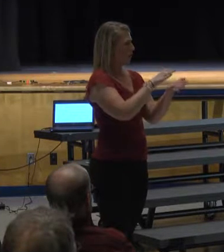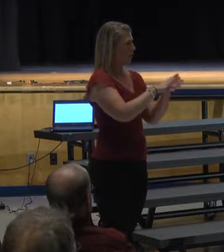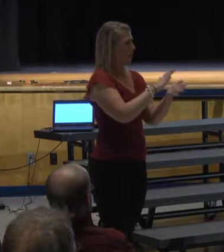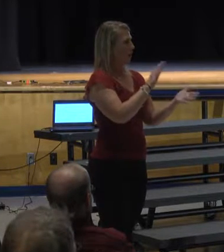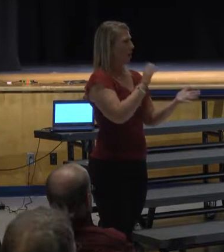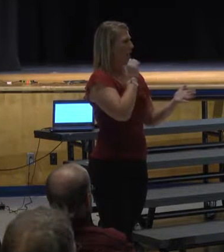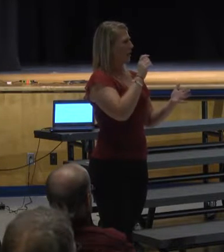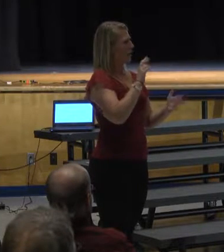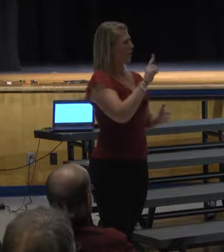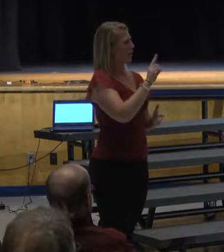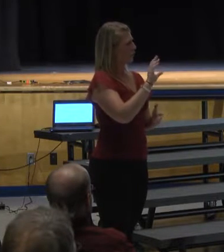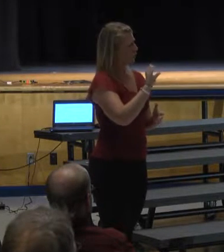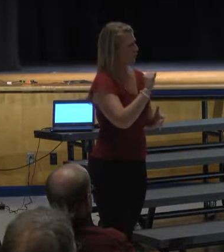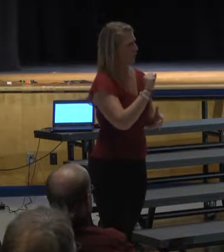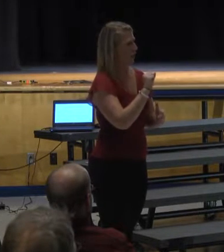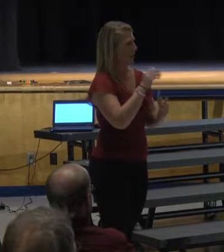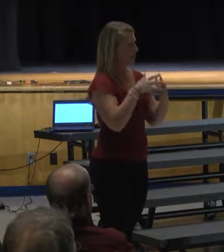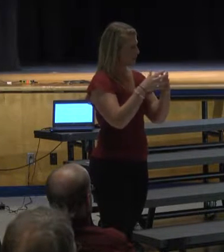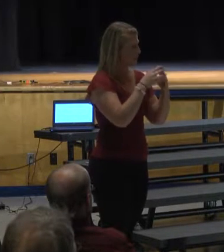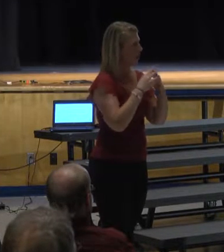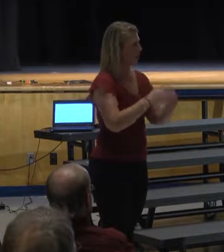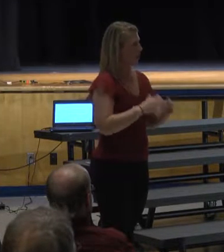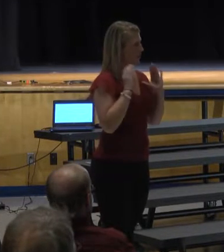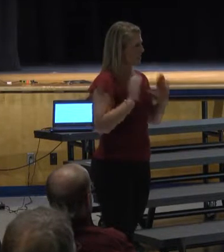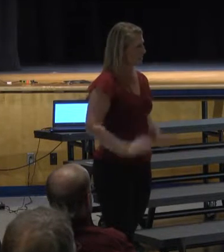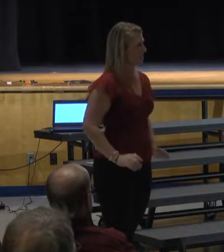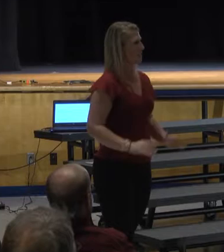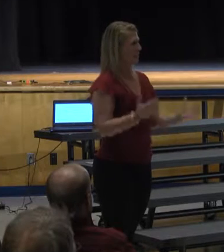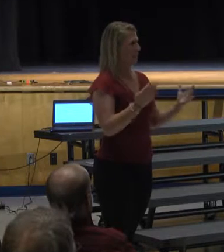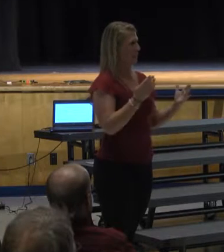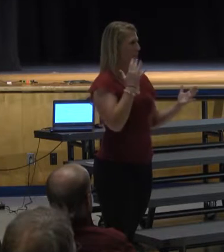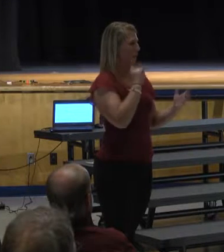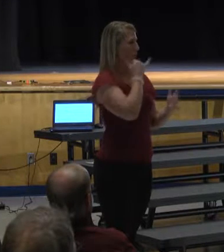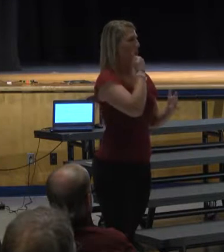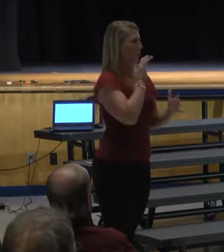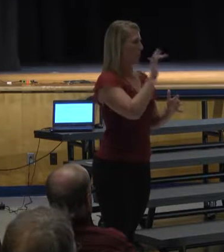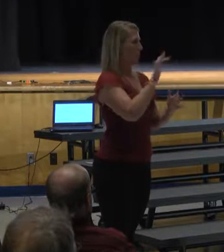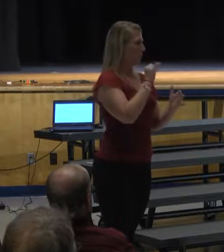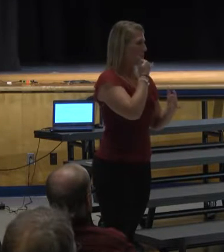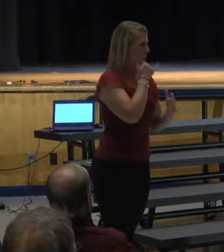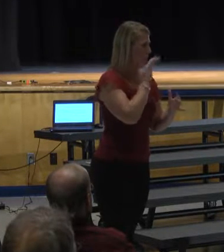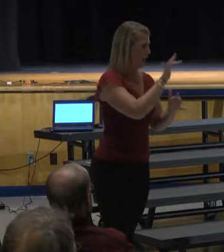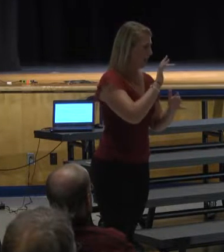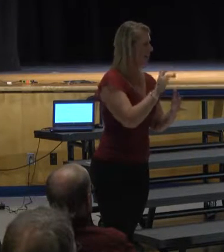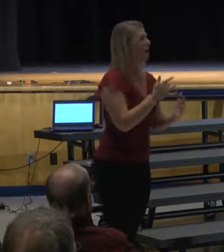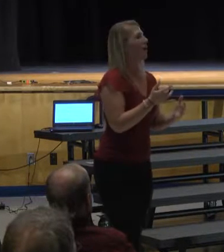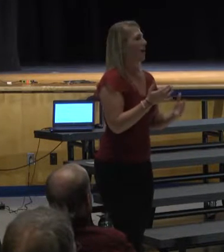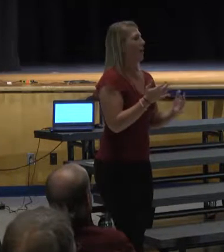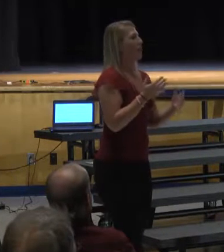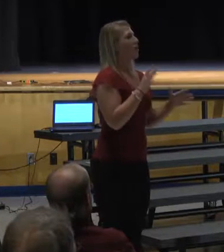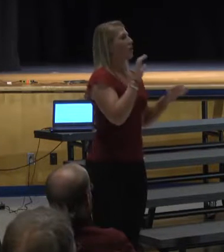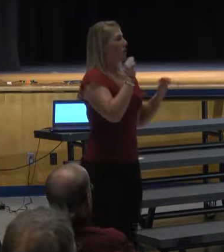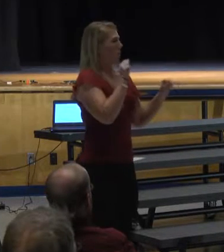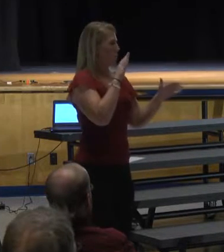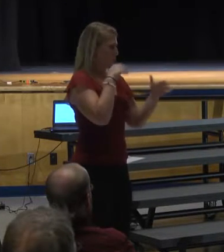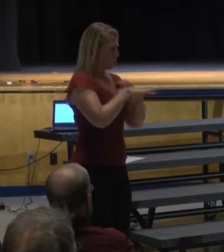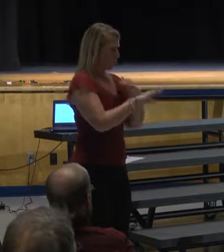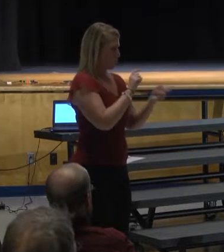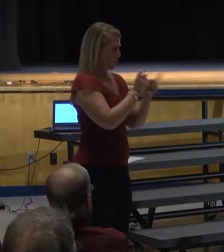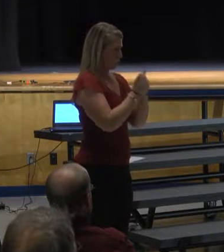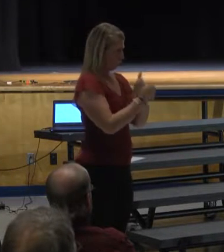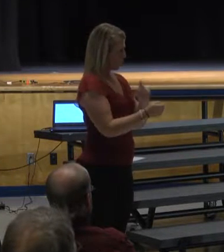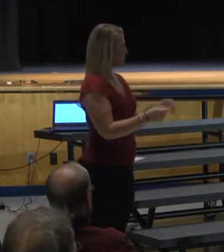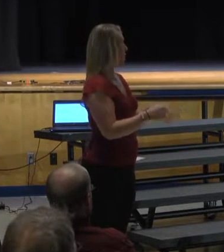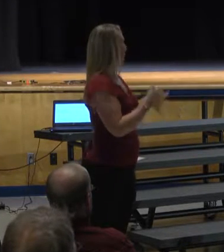services. And for males, have to register with Selective Service between the ages of 18 and 25. If they're